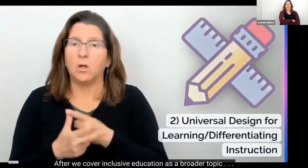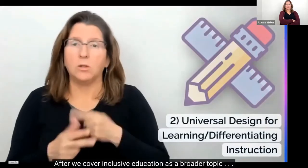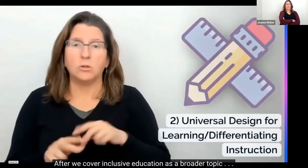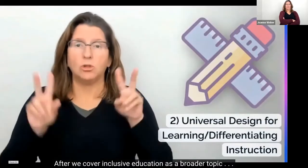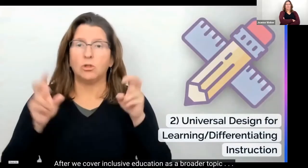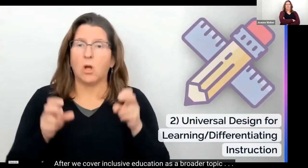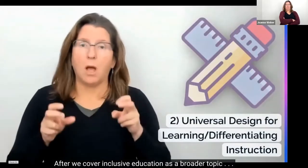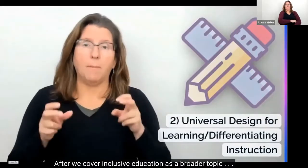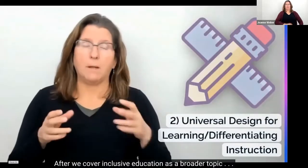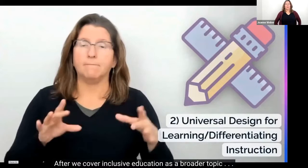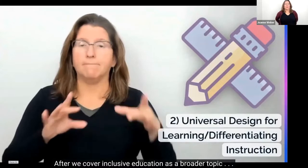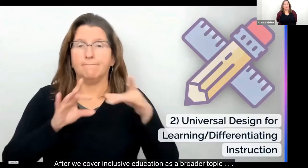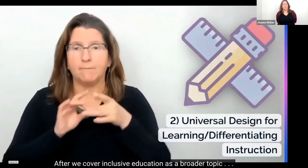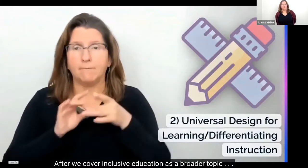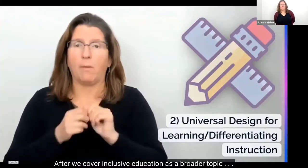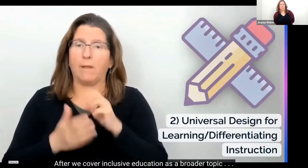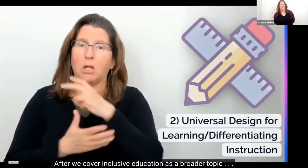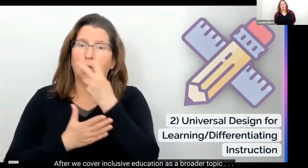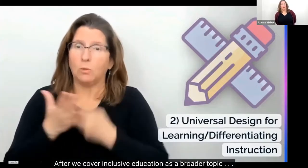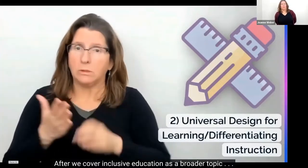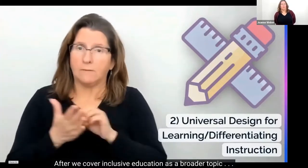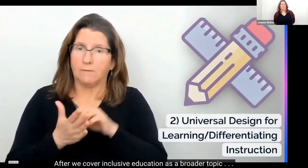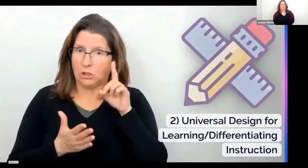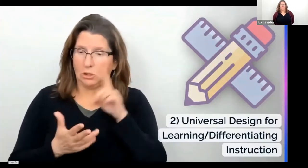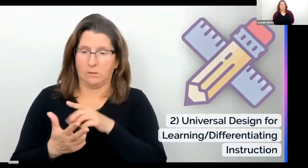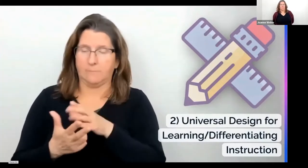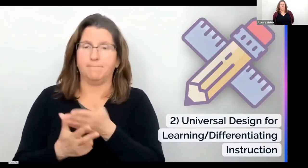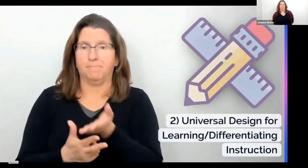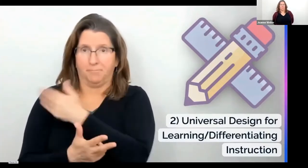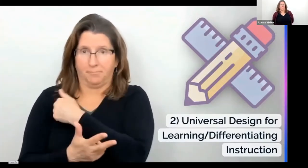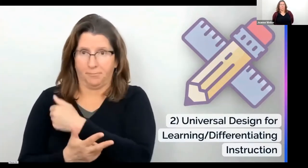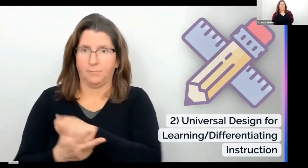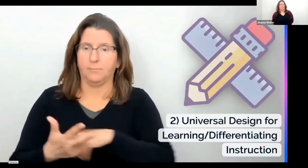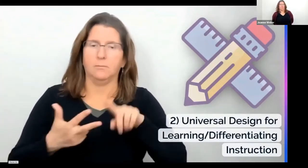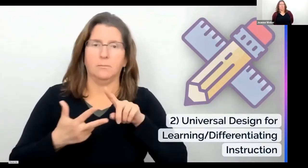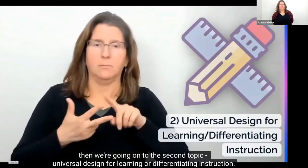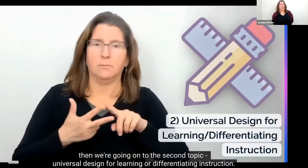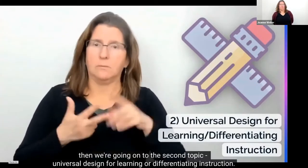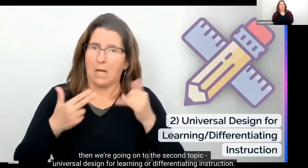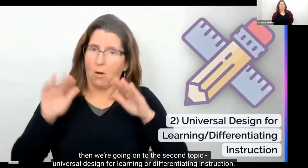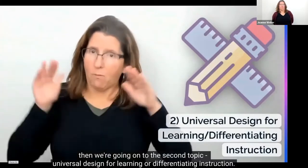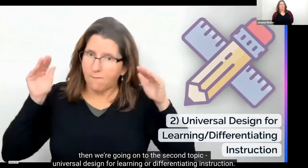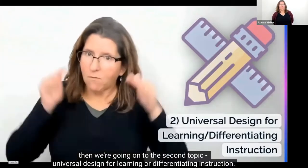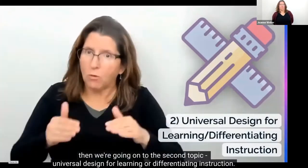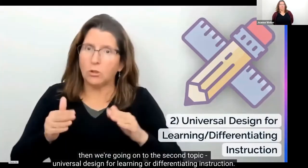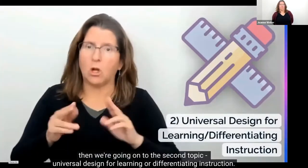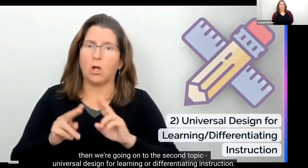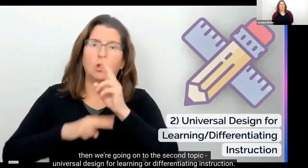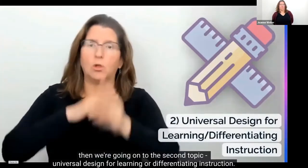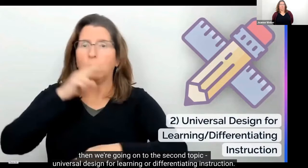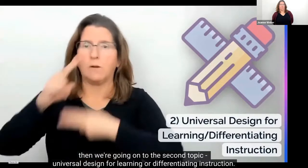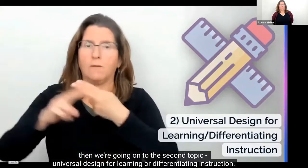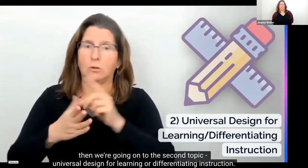After we cover inclusive education as a broader topic, then we're going on to the second topic, which we'll